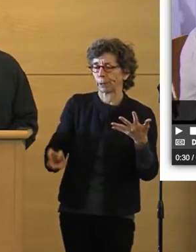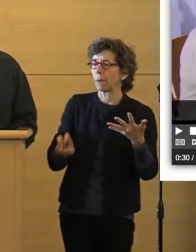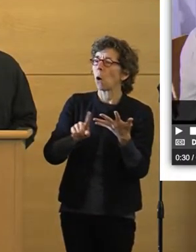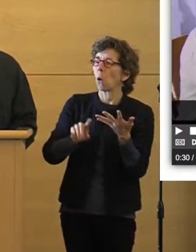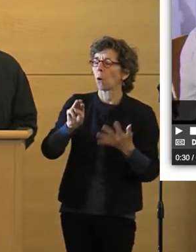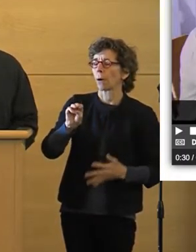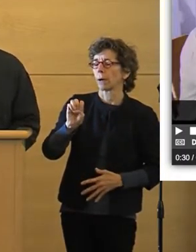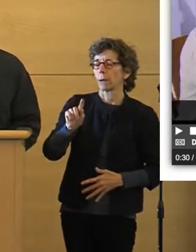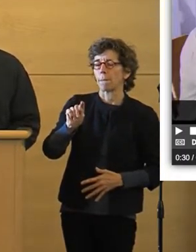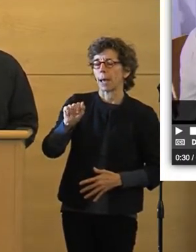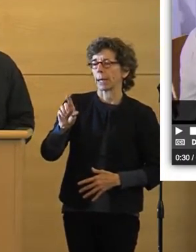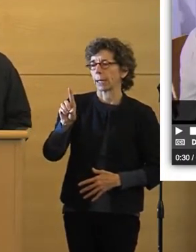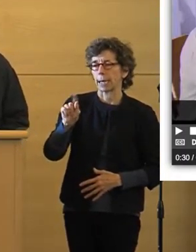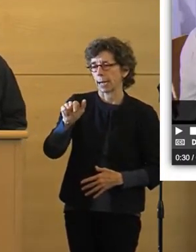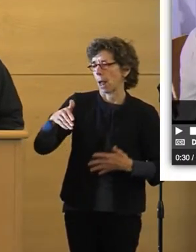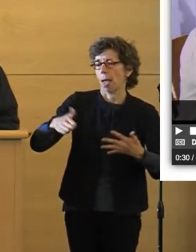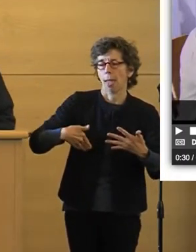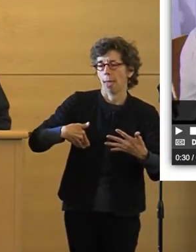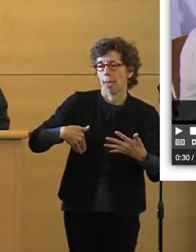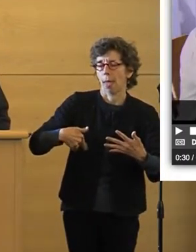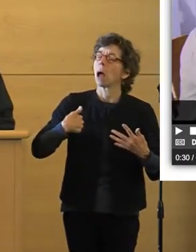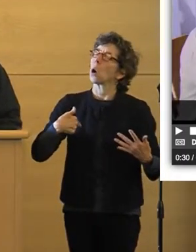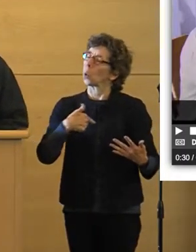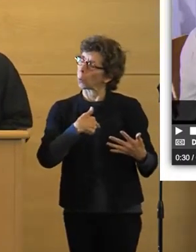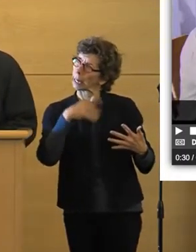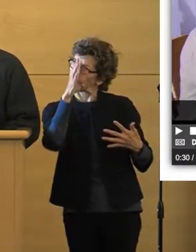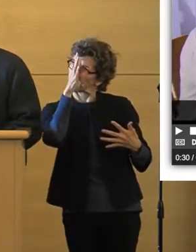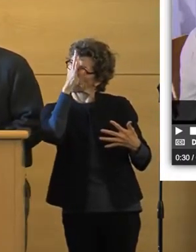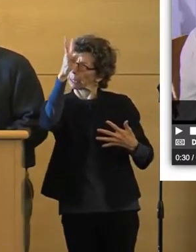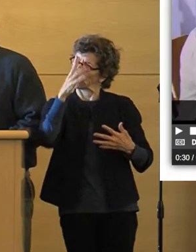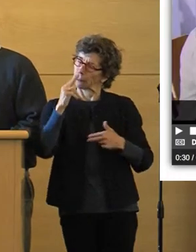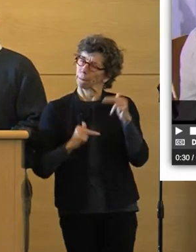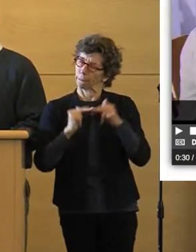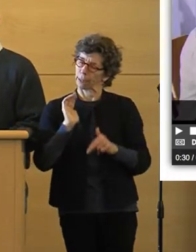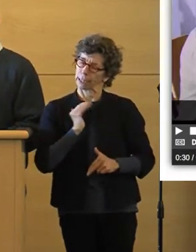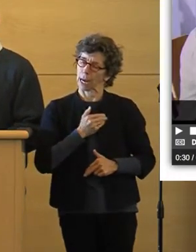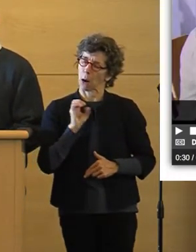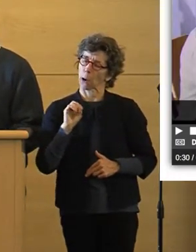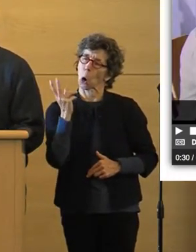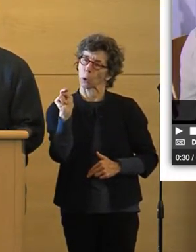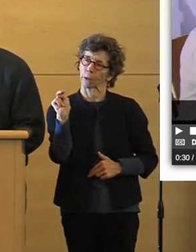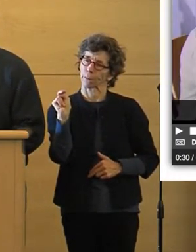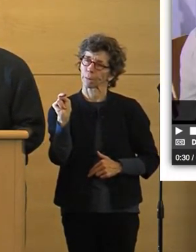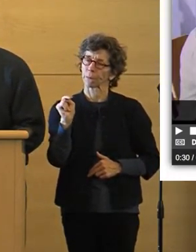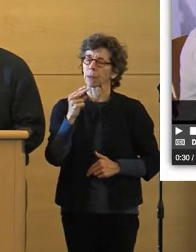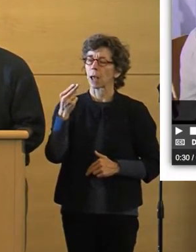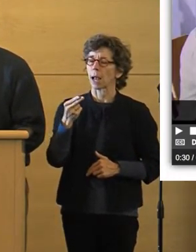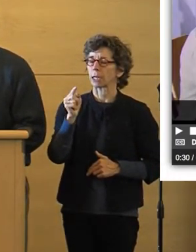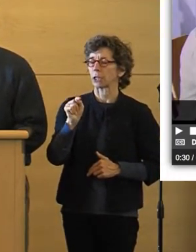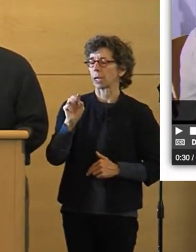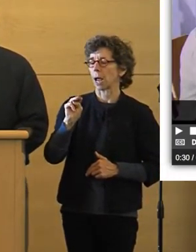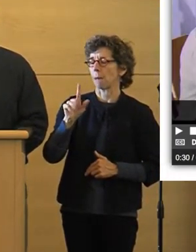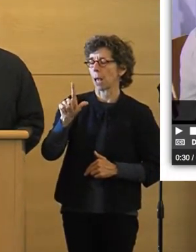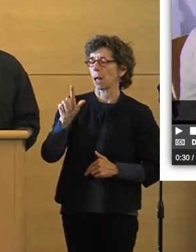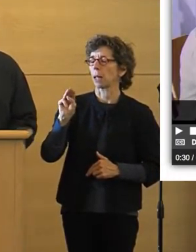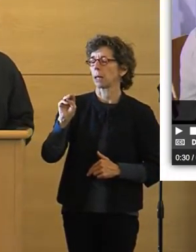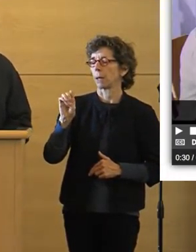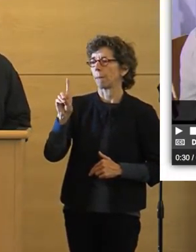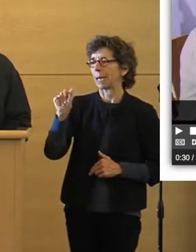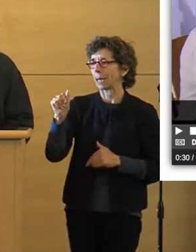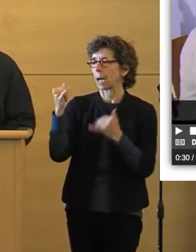every browser now supports captions in HTML5, but none of them support audio description, and none of them